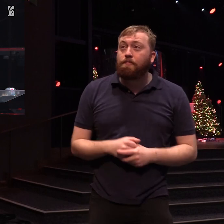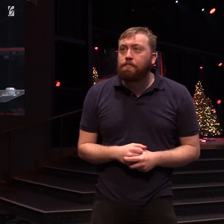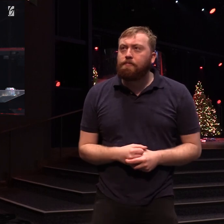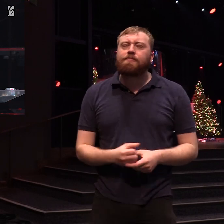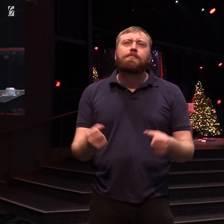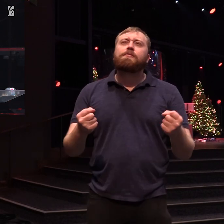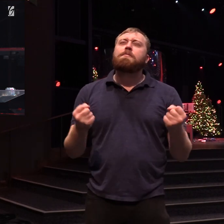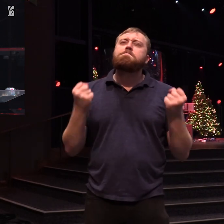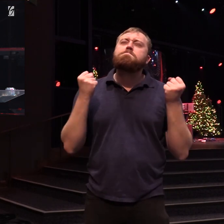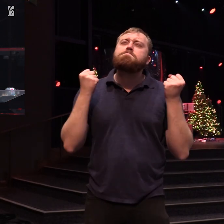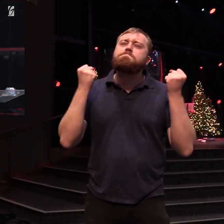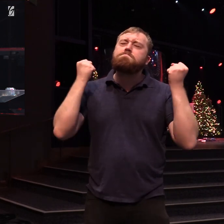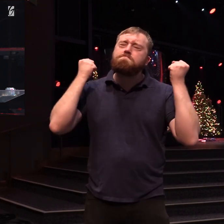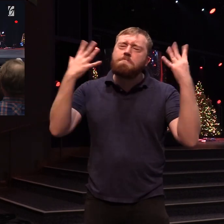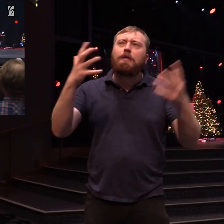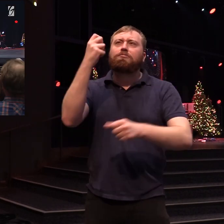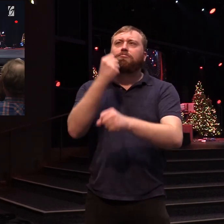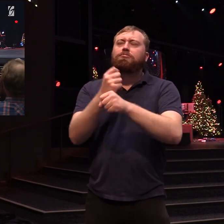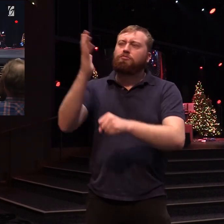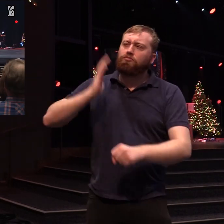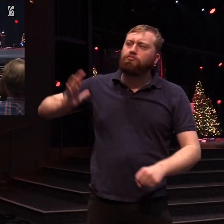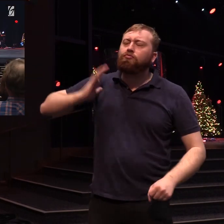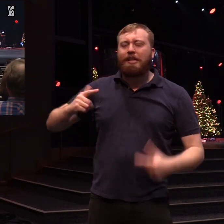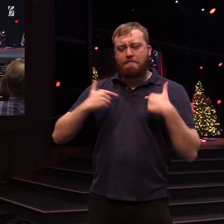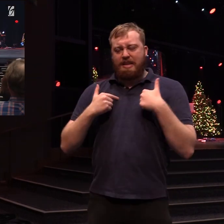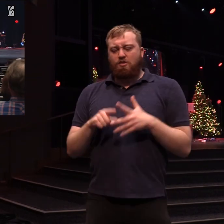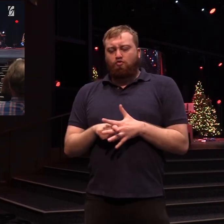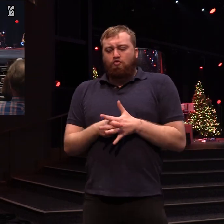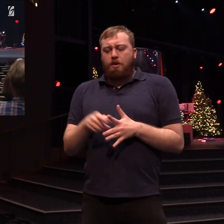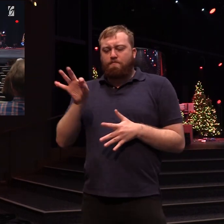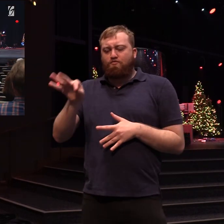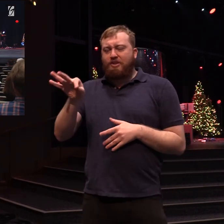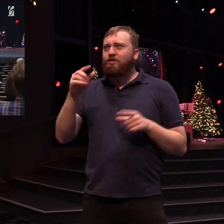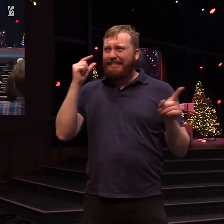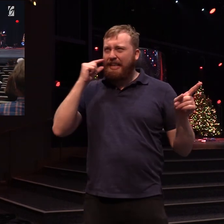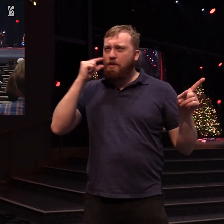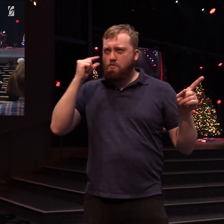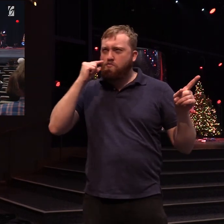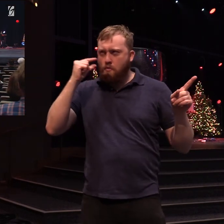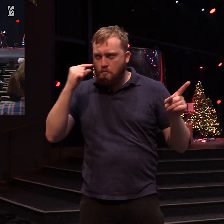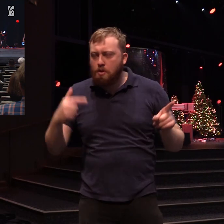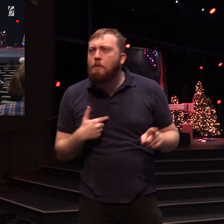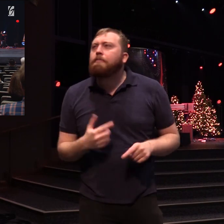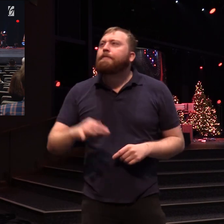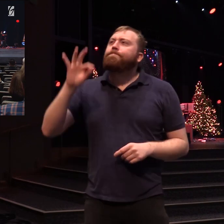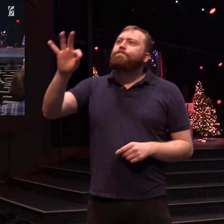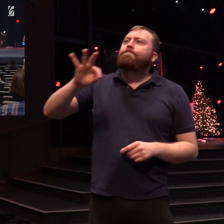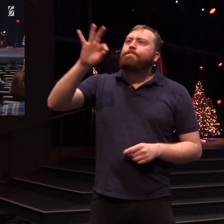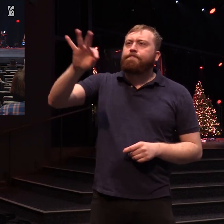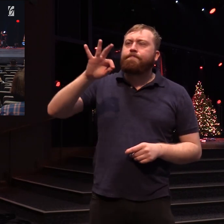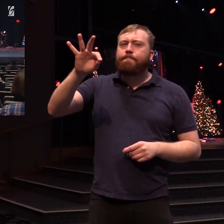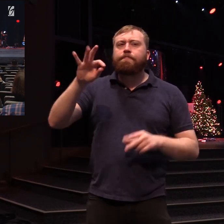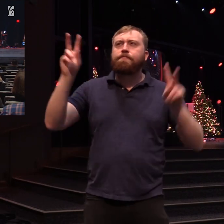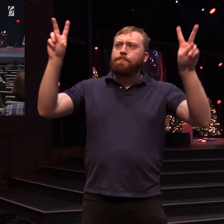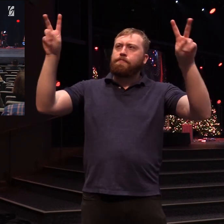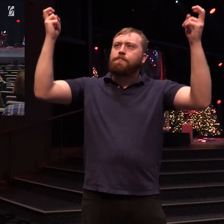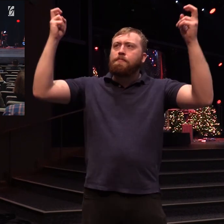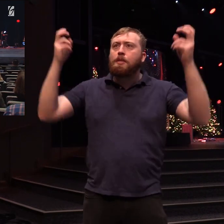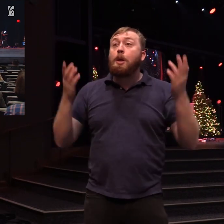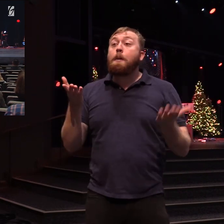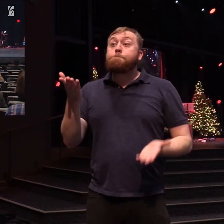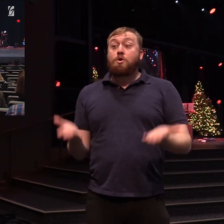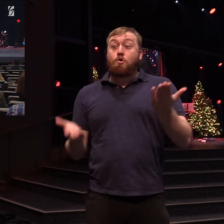Many, many years ago, back in my early days of preaching in San Antonio, I preached a sermon called Perhaps